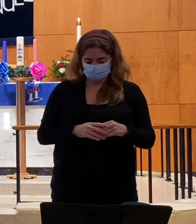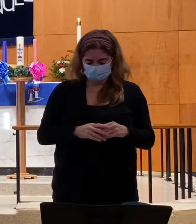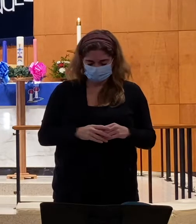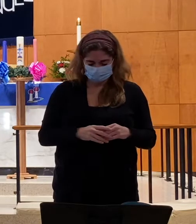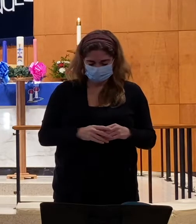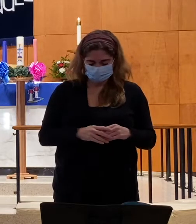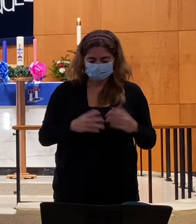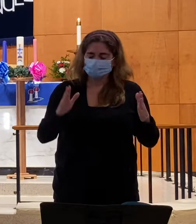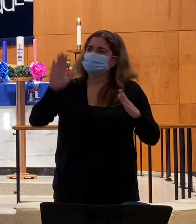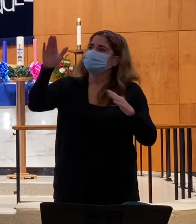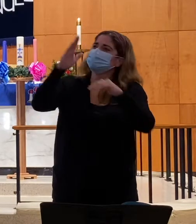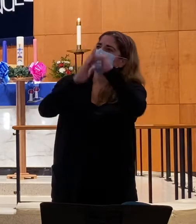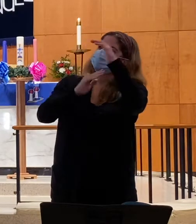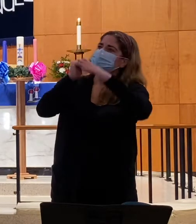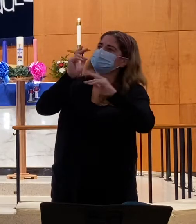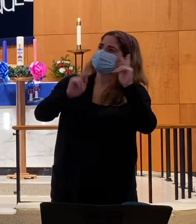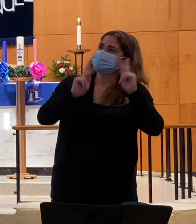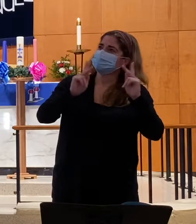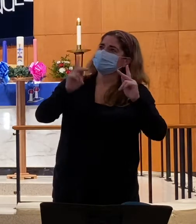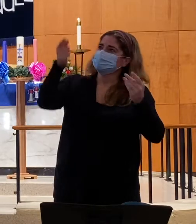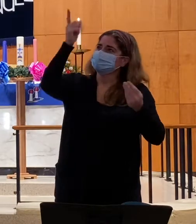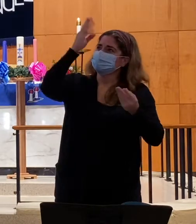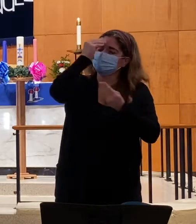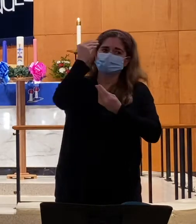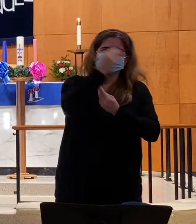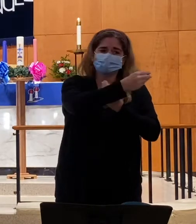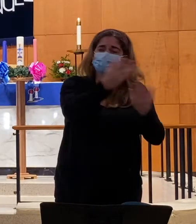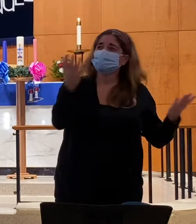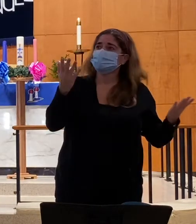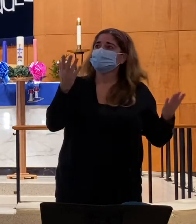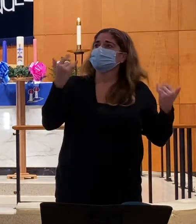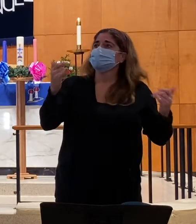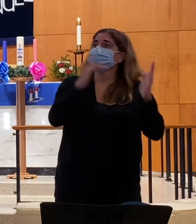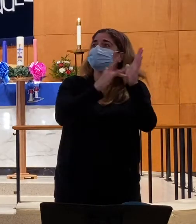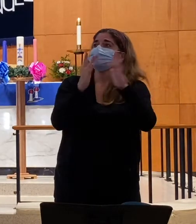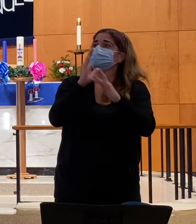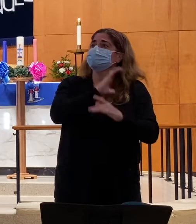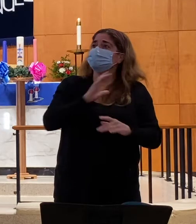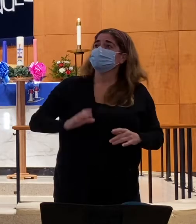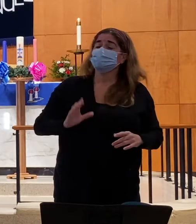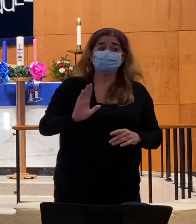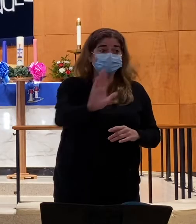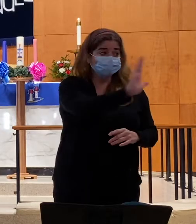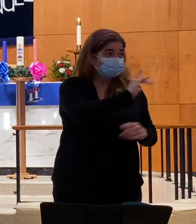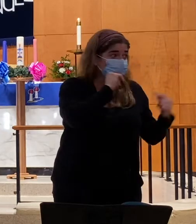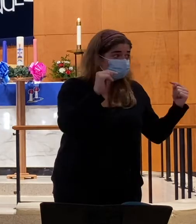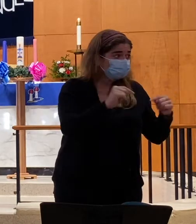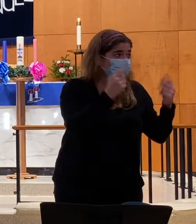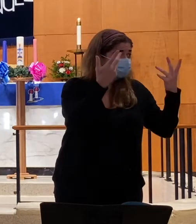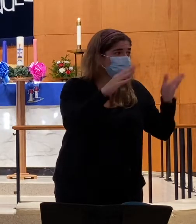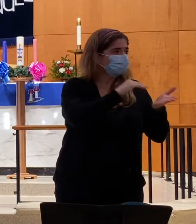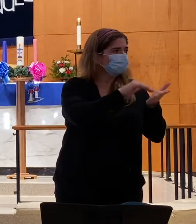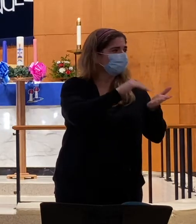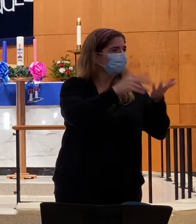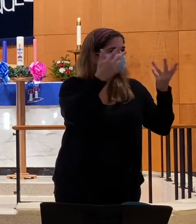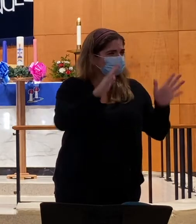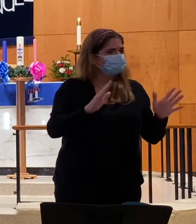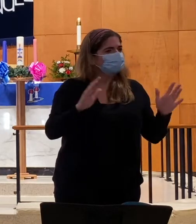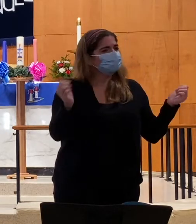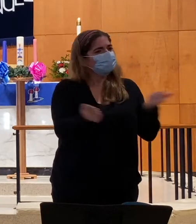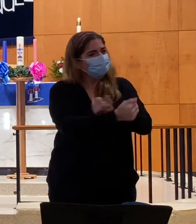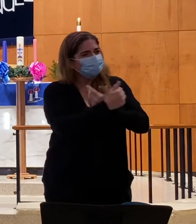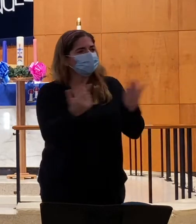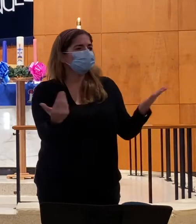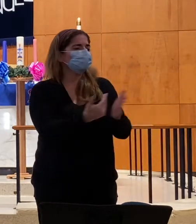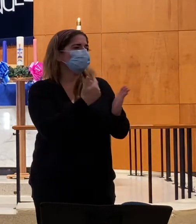Lord. Comfort, O comfort my people, says your God. In Jesus Christ, your sins are forgiven, and all things